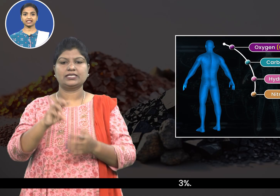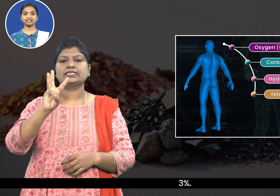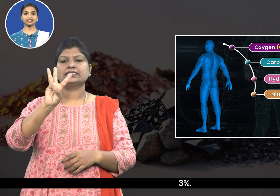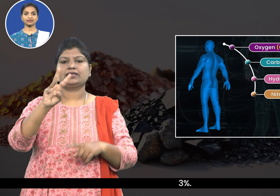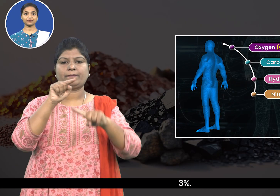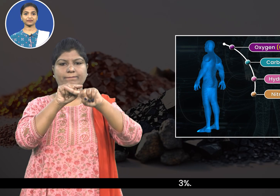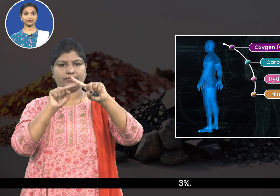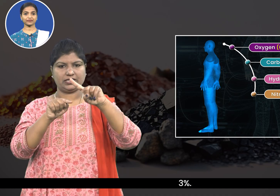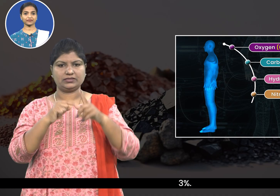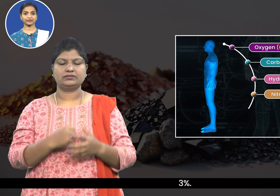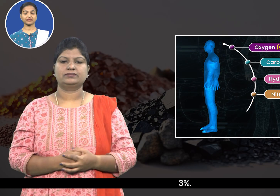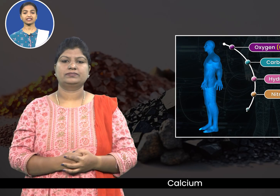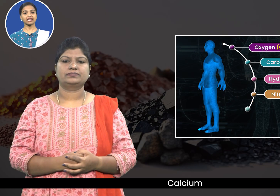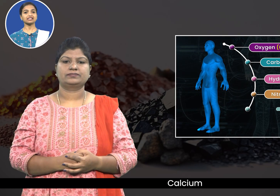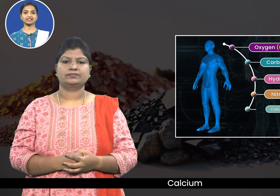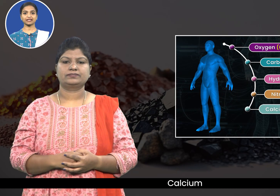3%,